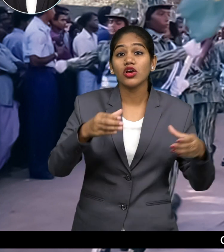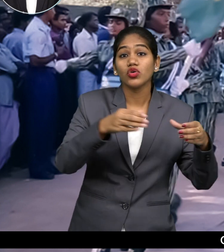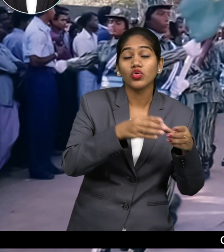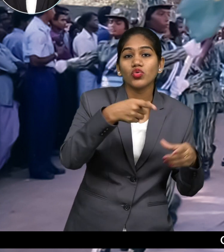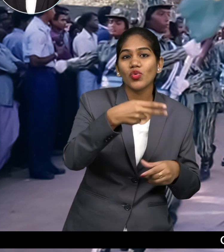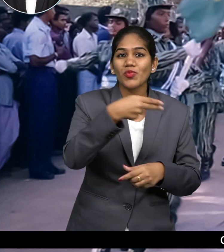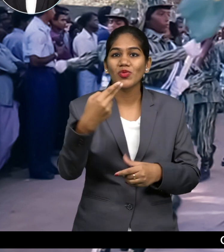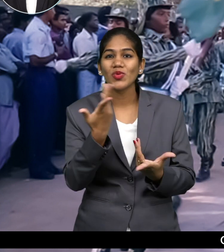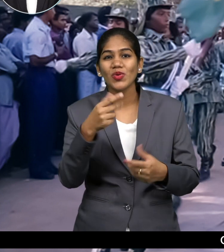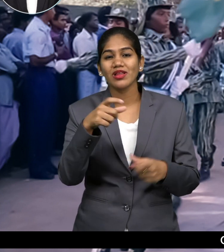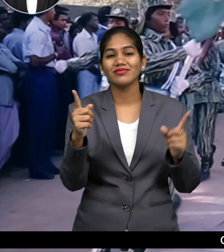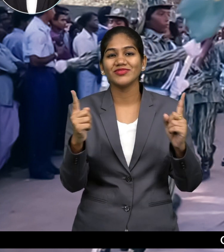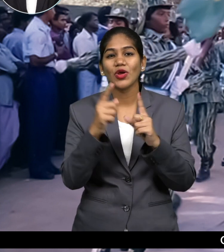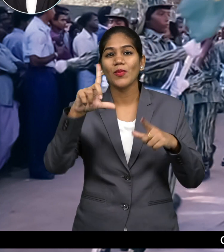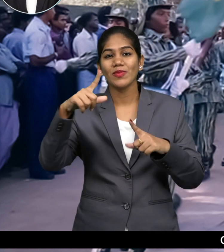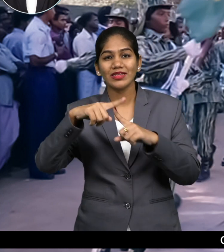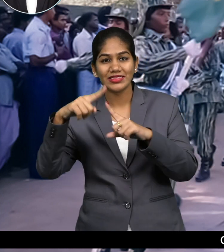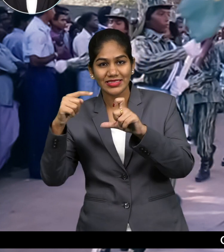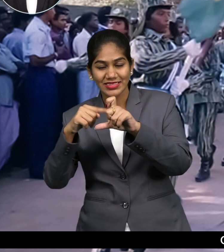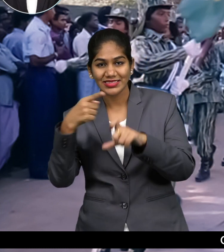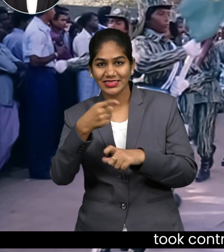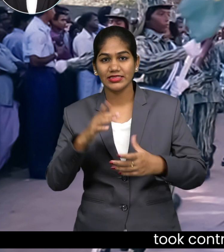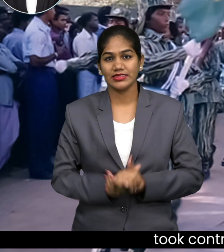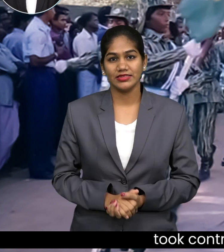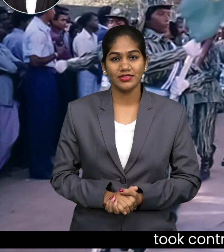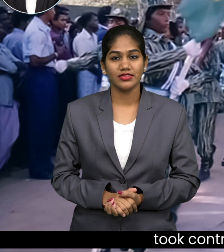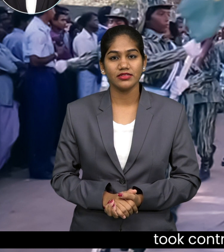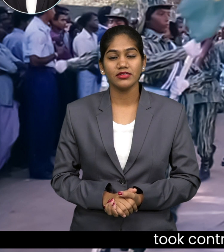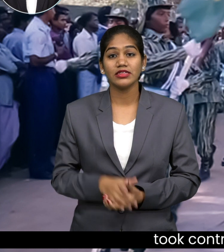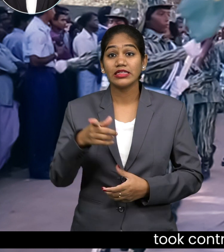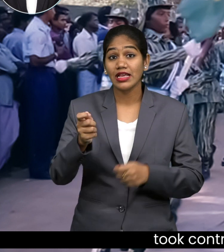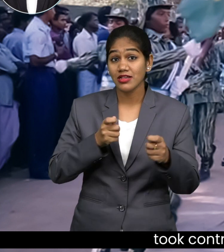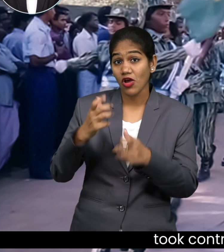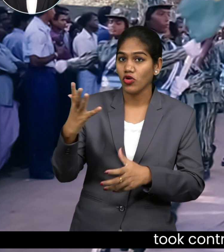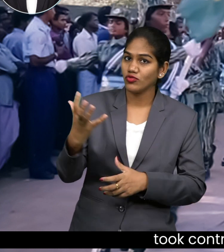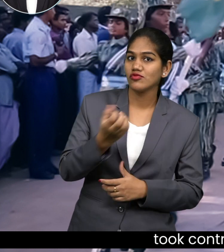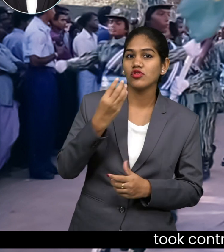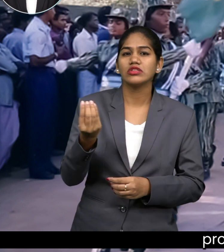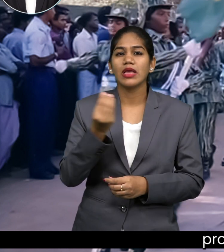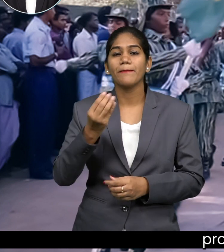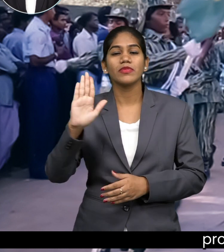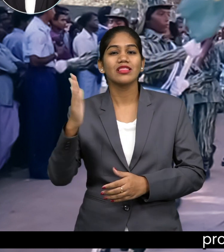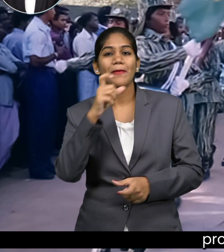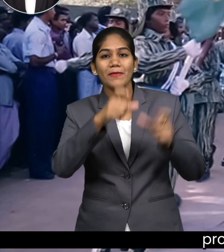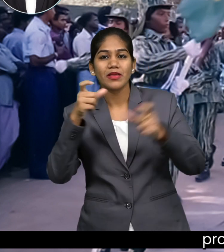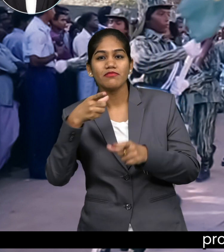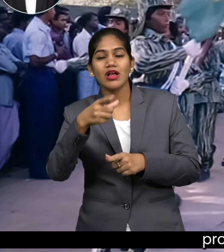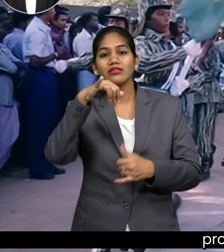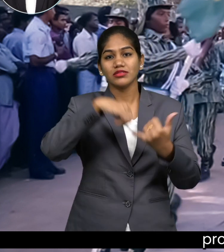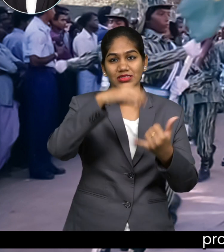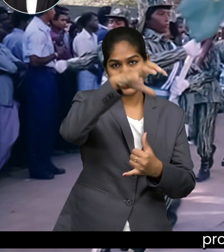LTTE took control of some of the Tamil provisions.